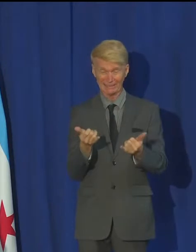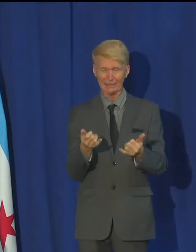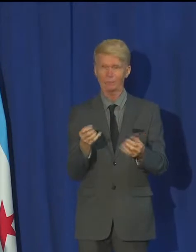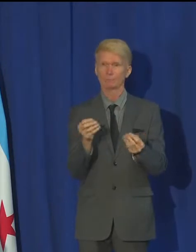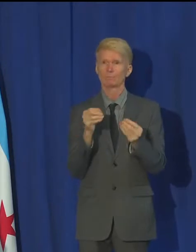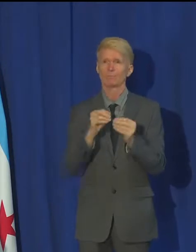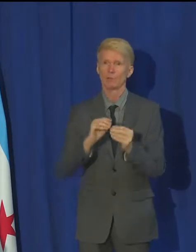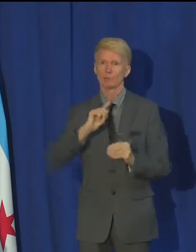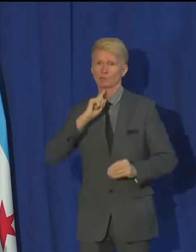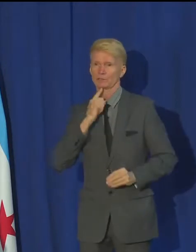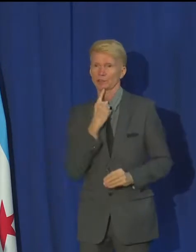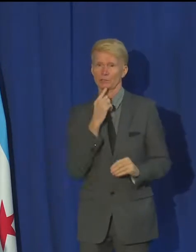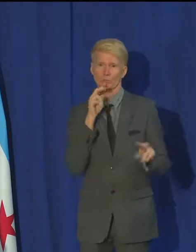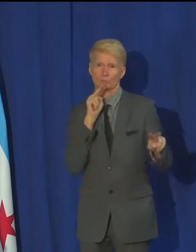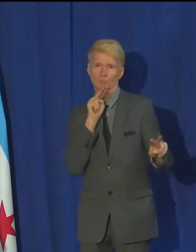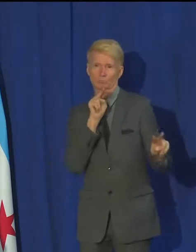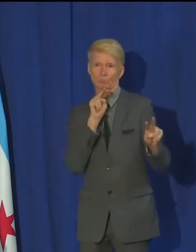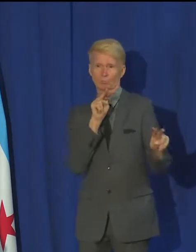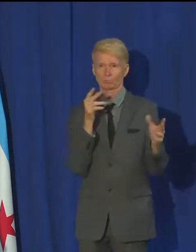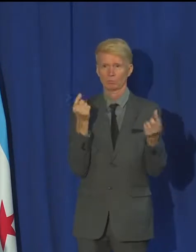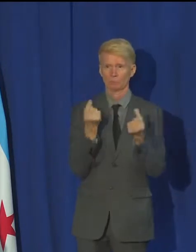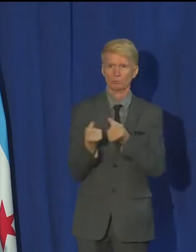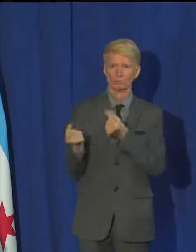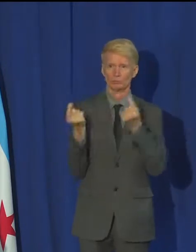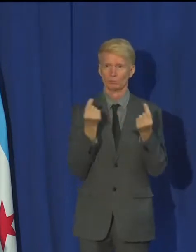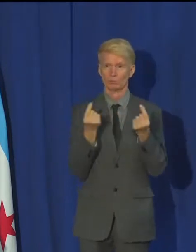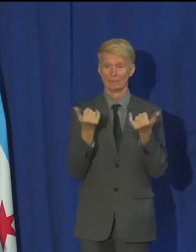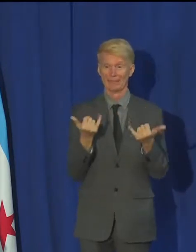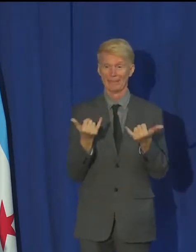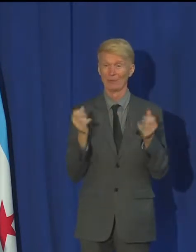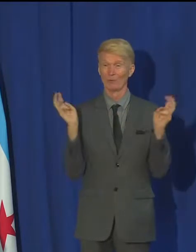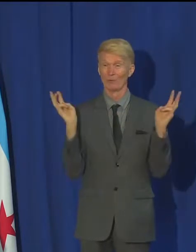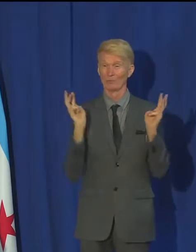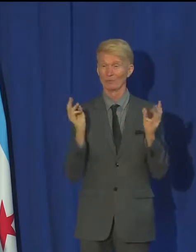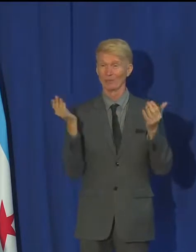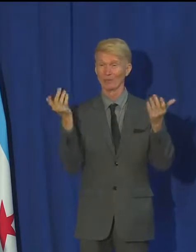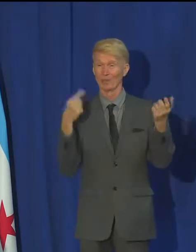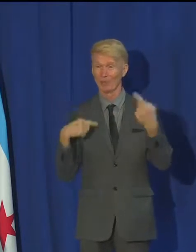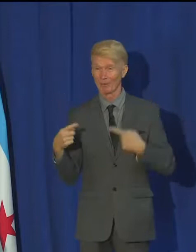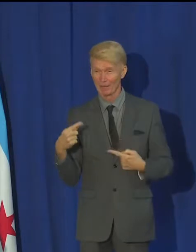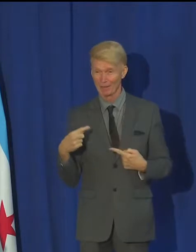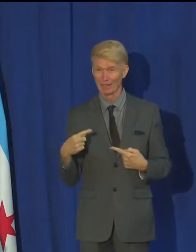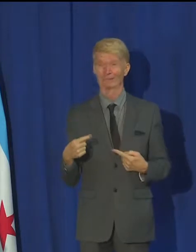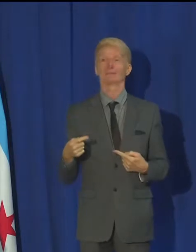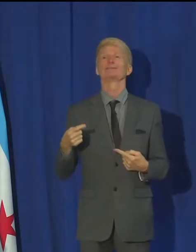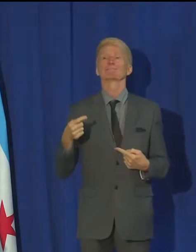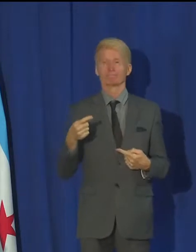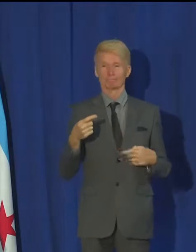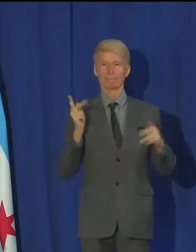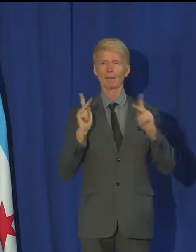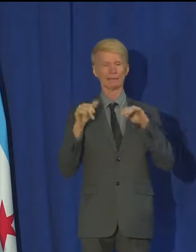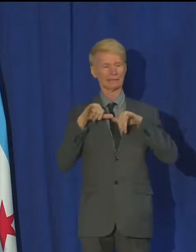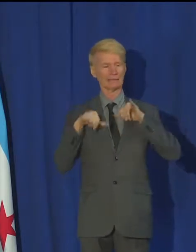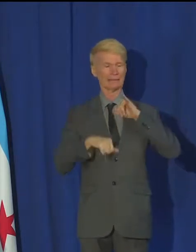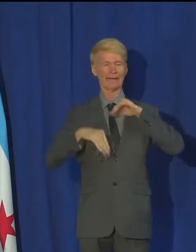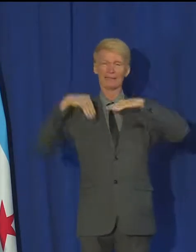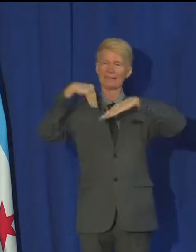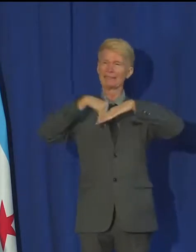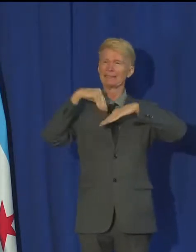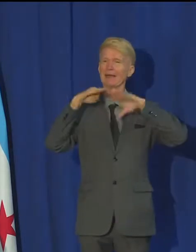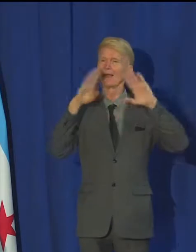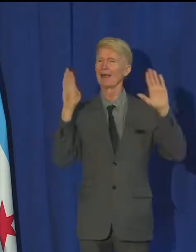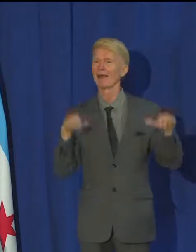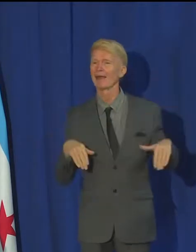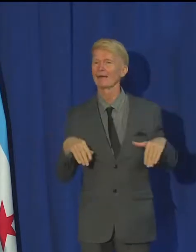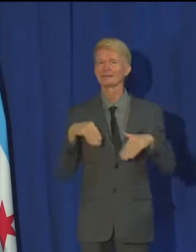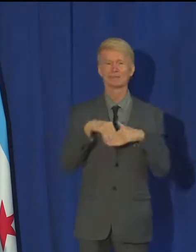more serious. As we're moving indoors, as colder weather is coming, we